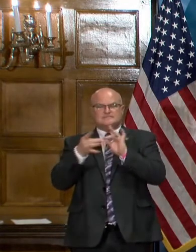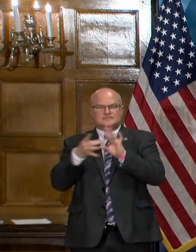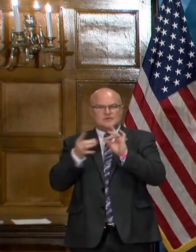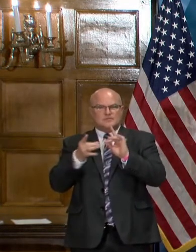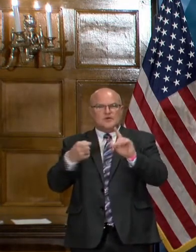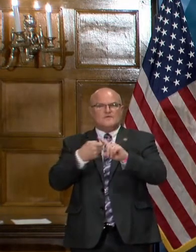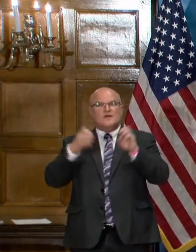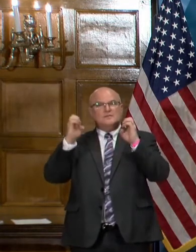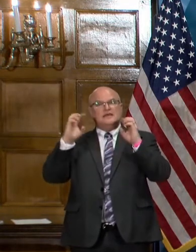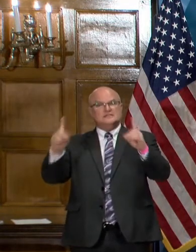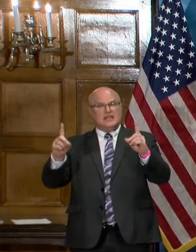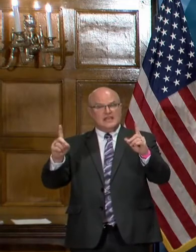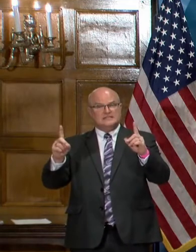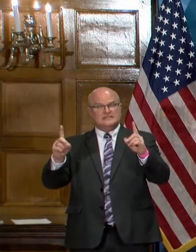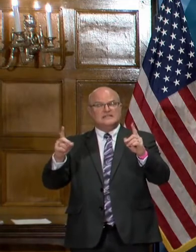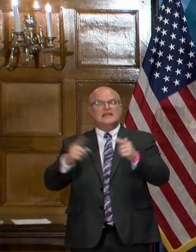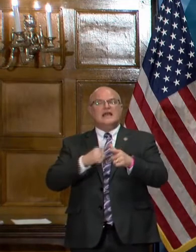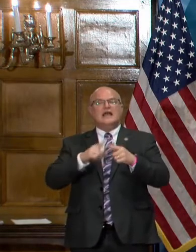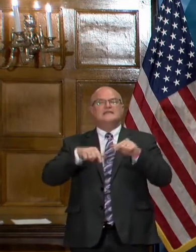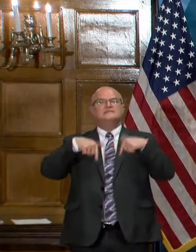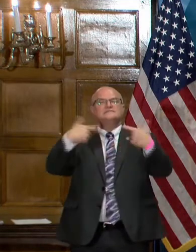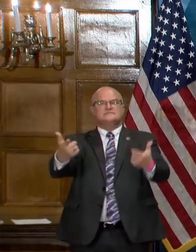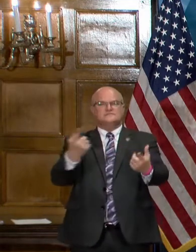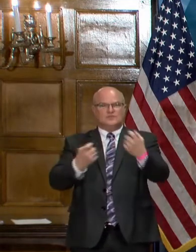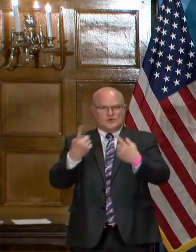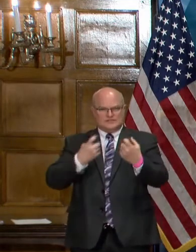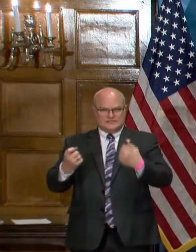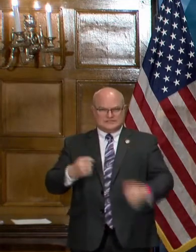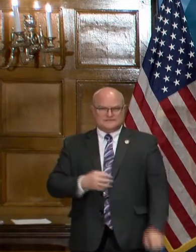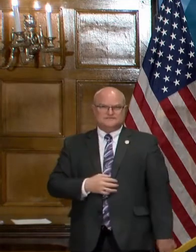from education, and we'll turn it over for questions.